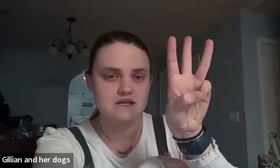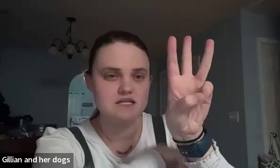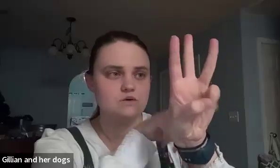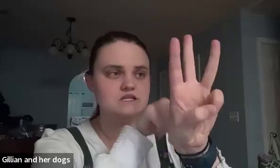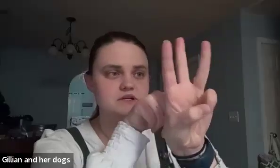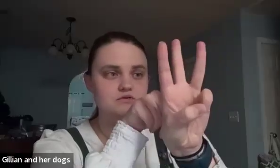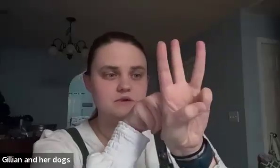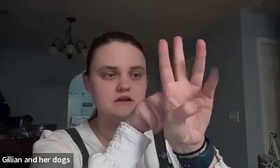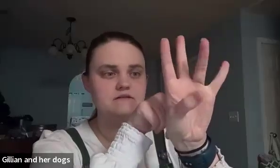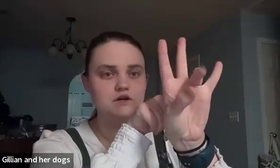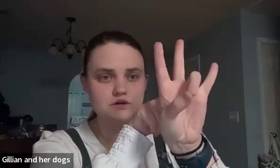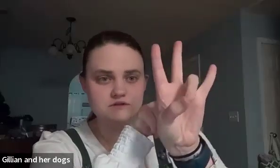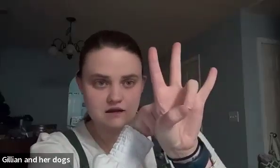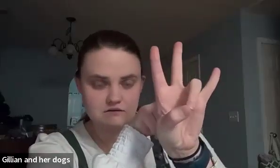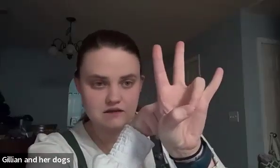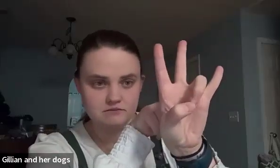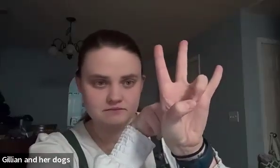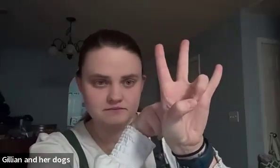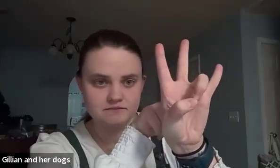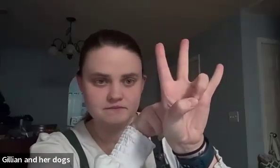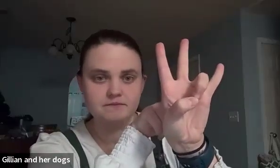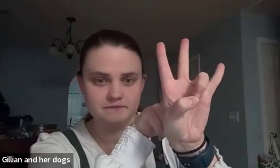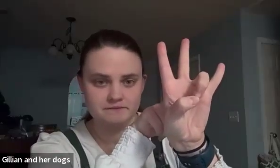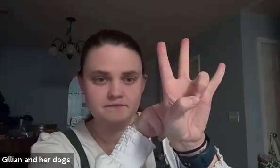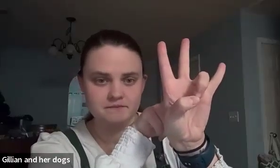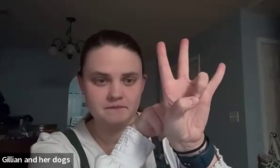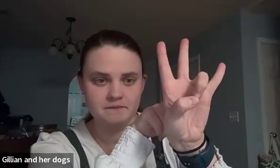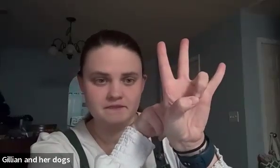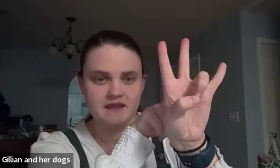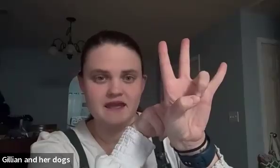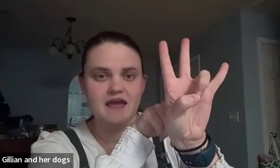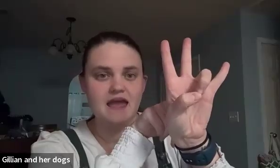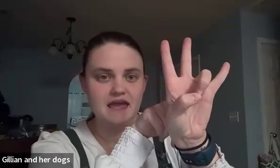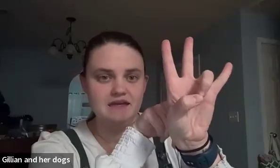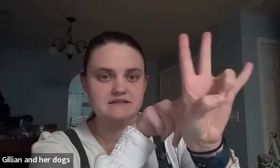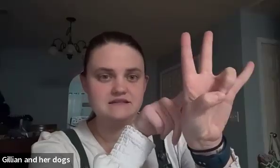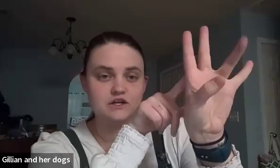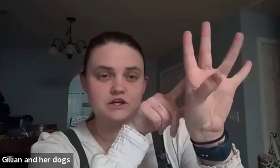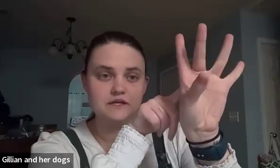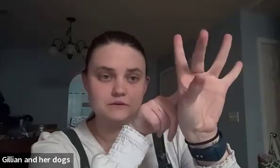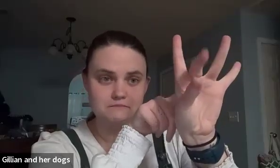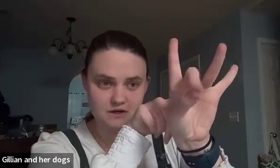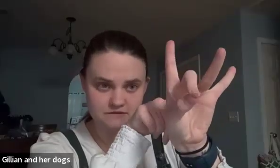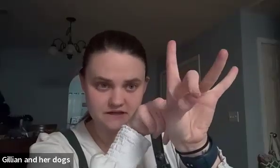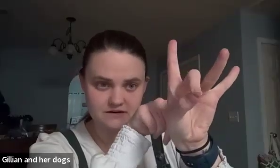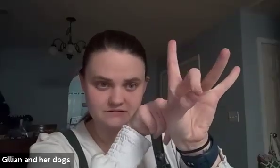7 is going to be your ring finger goes down now. hmm 8 is then going to be your middle finger.